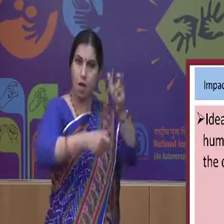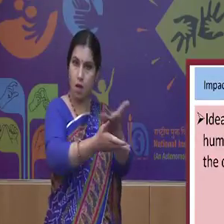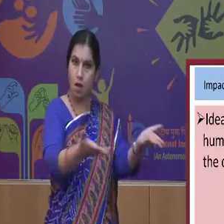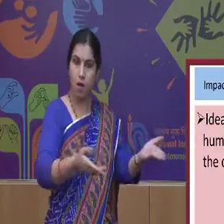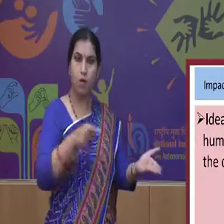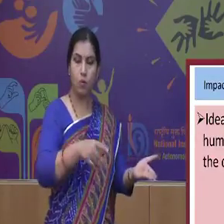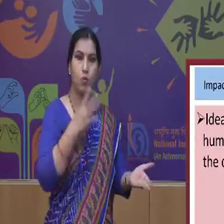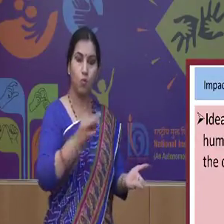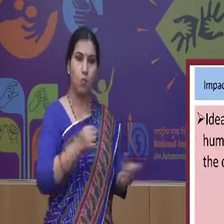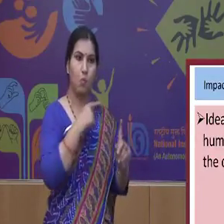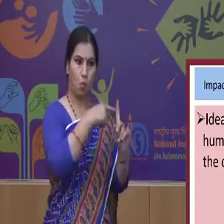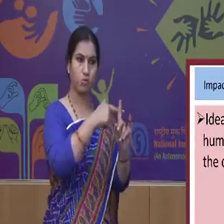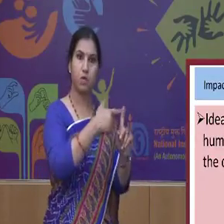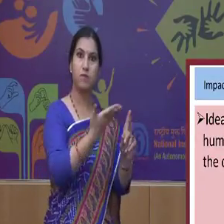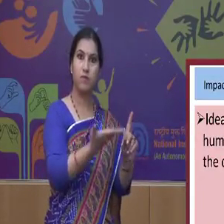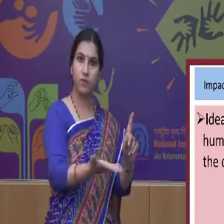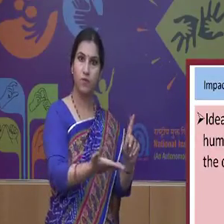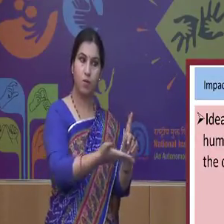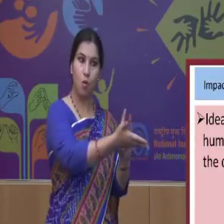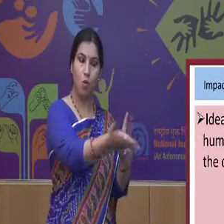This was indeed a positive effect.